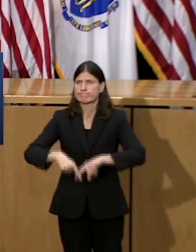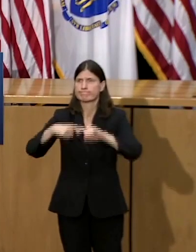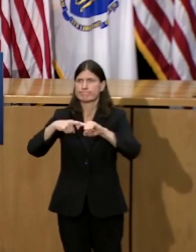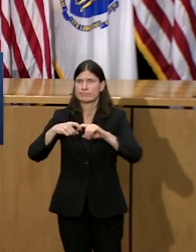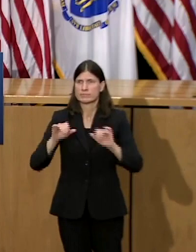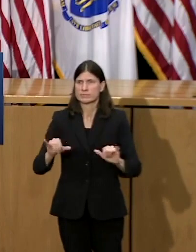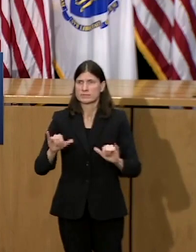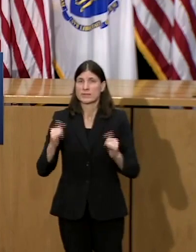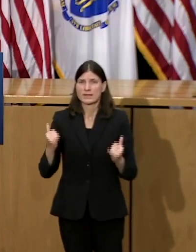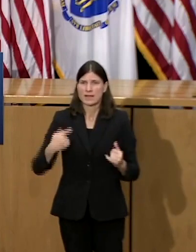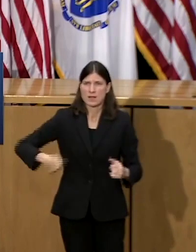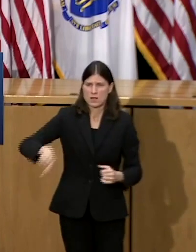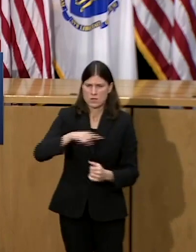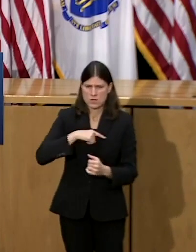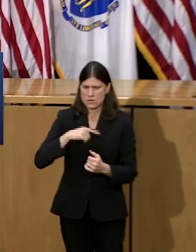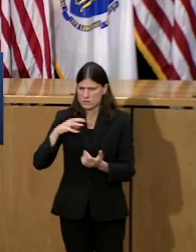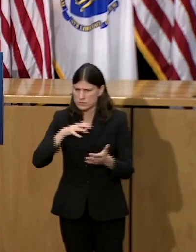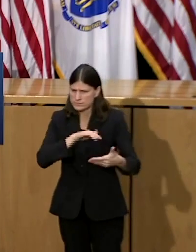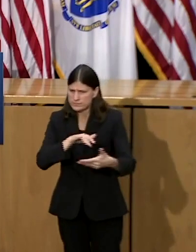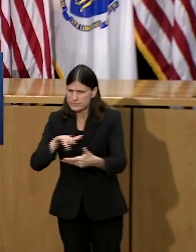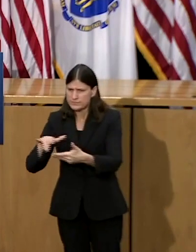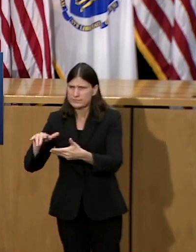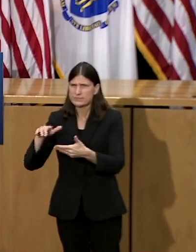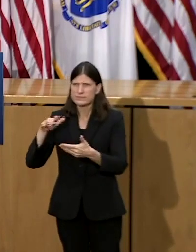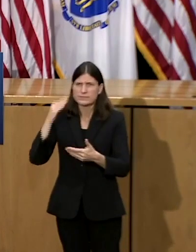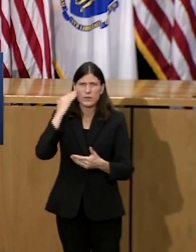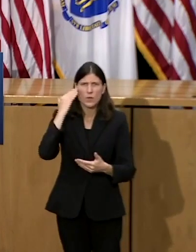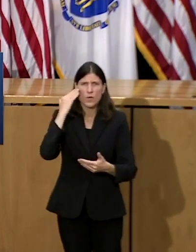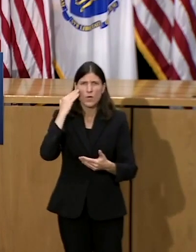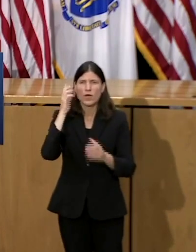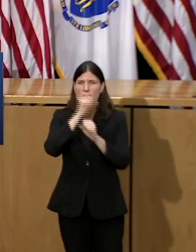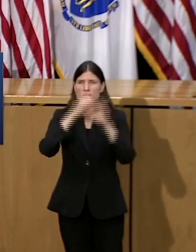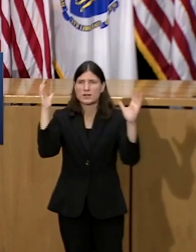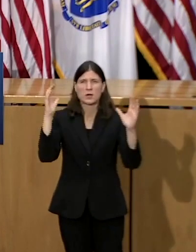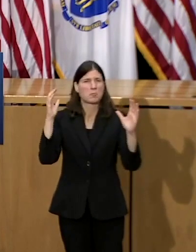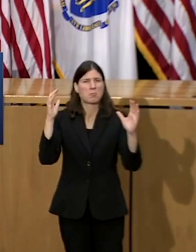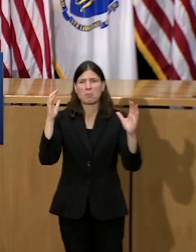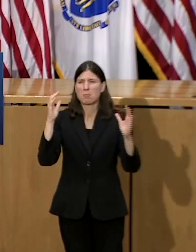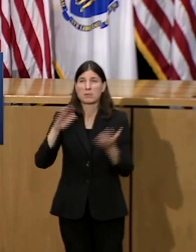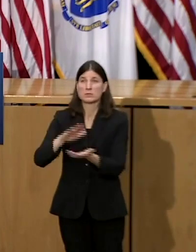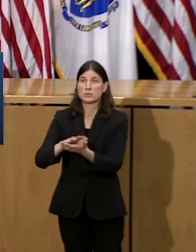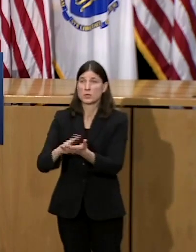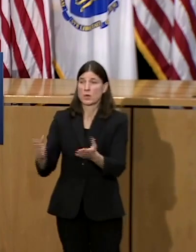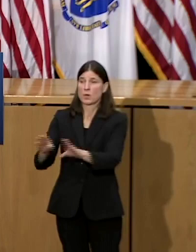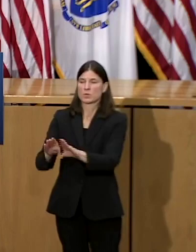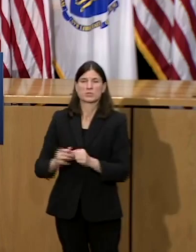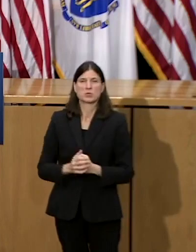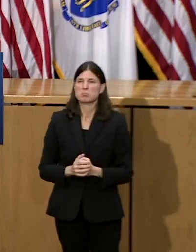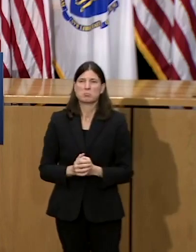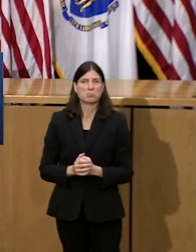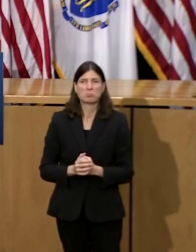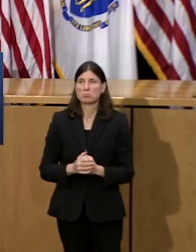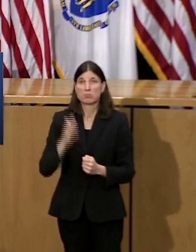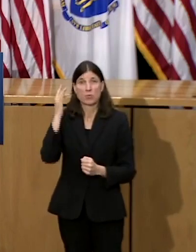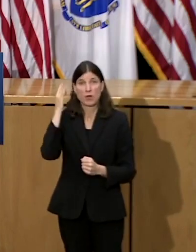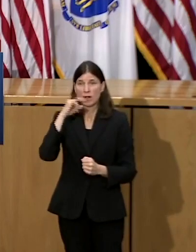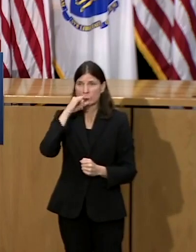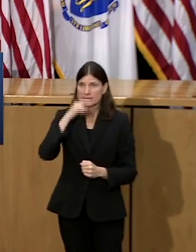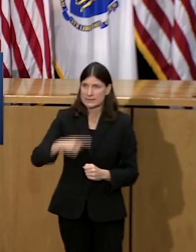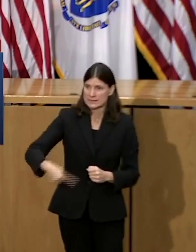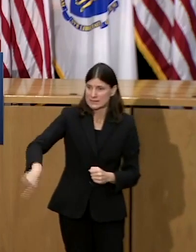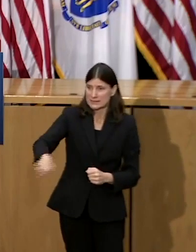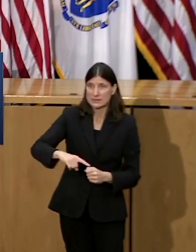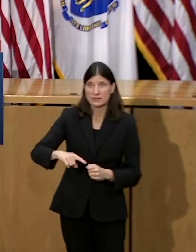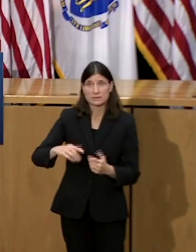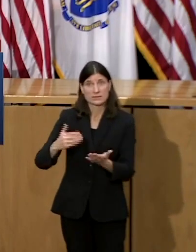scientific data that shows children are at significantly less risk of developing serious health issues from exposure to COVID-19, and